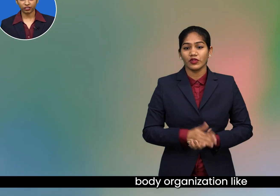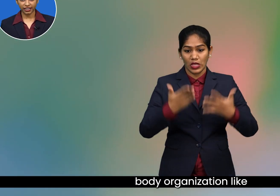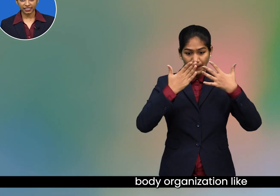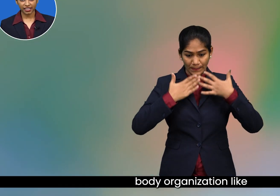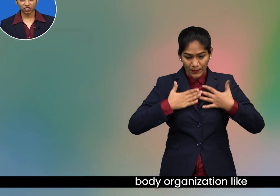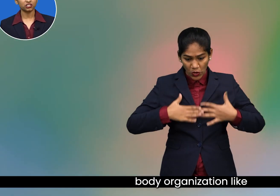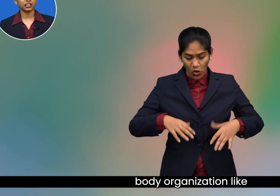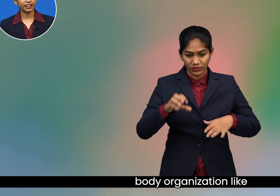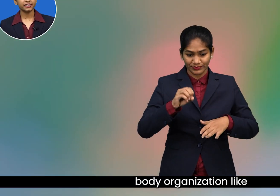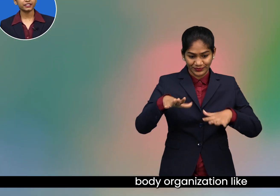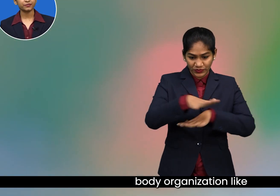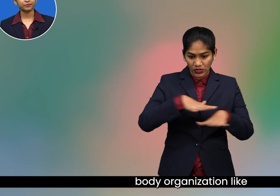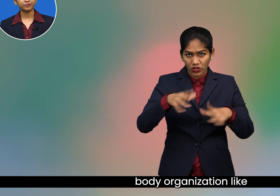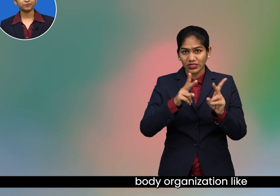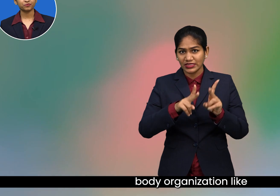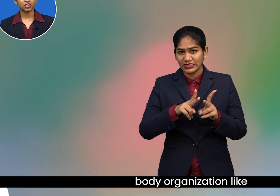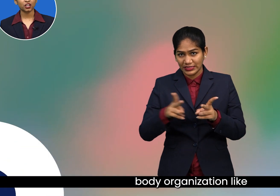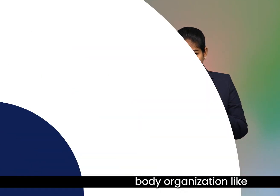Body organization like